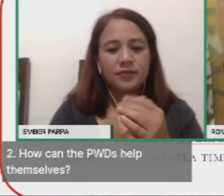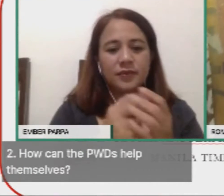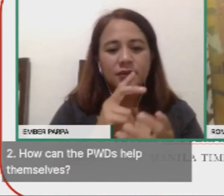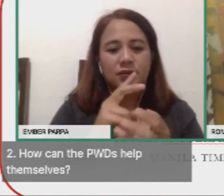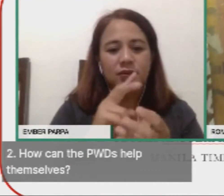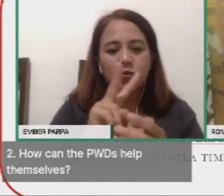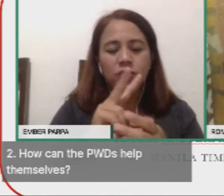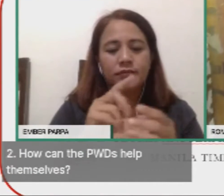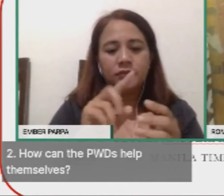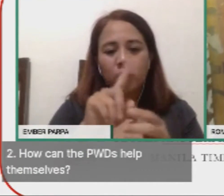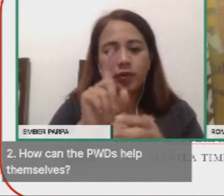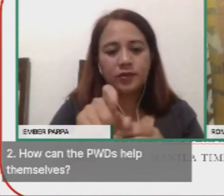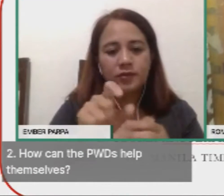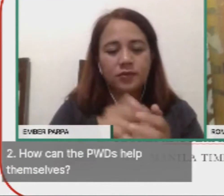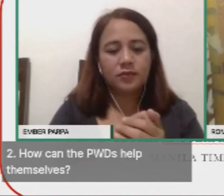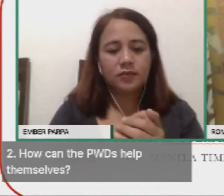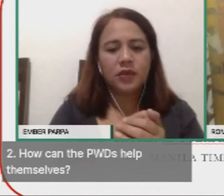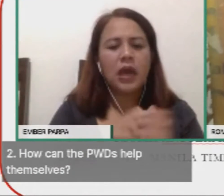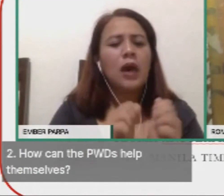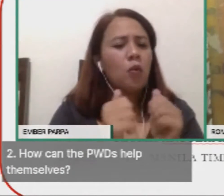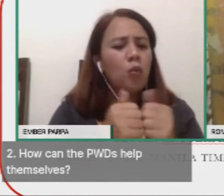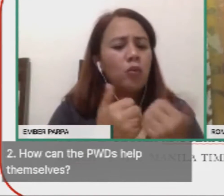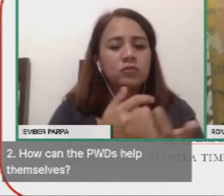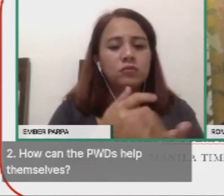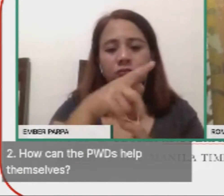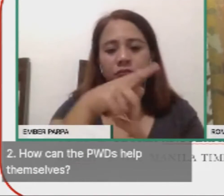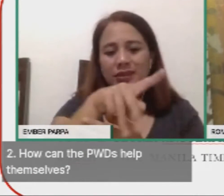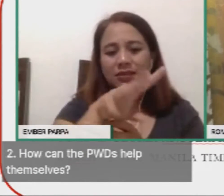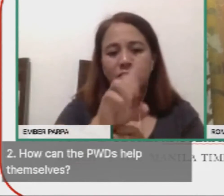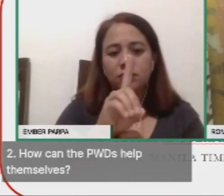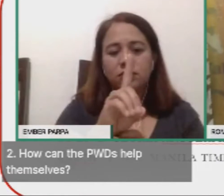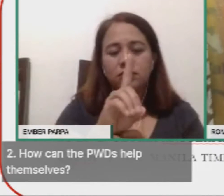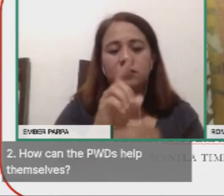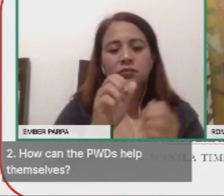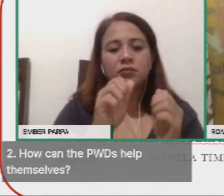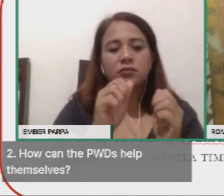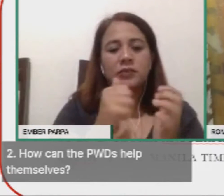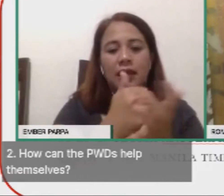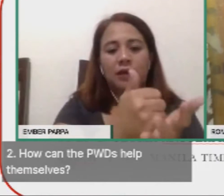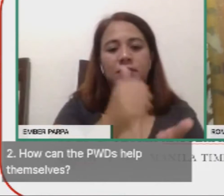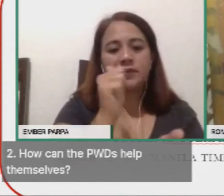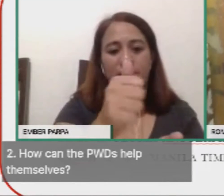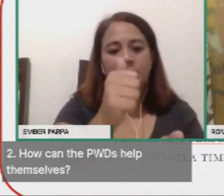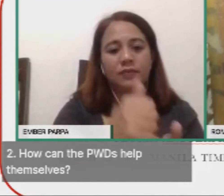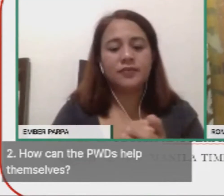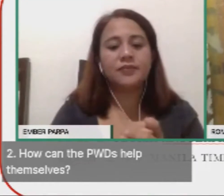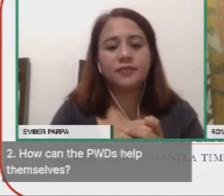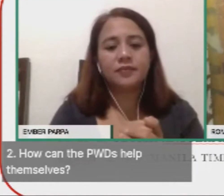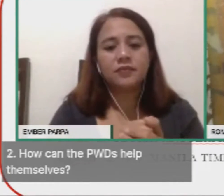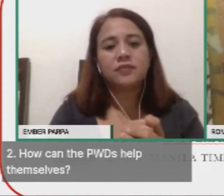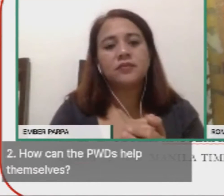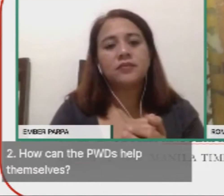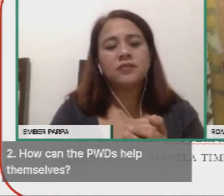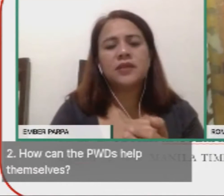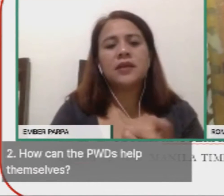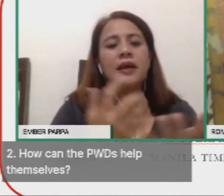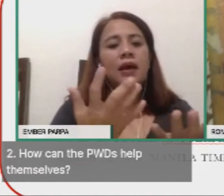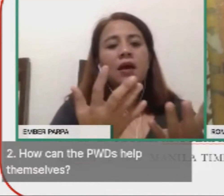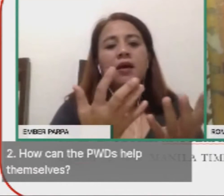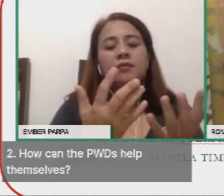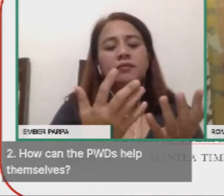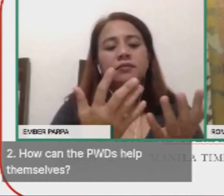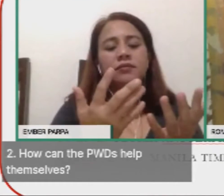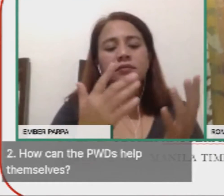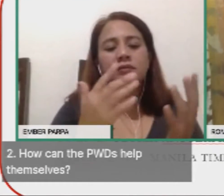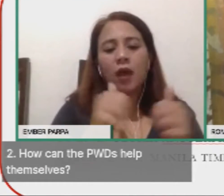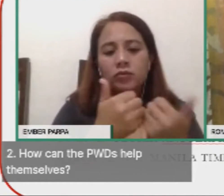is, how can the PWDs help themselves? Okay, how can they help themselves?